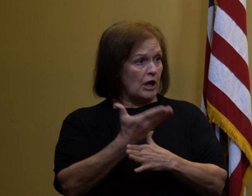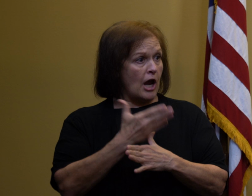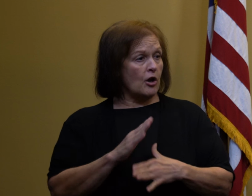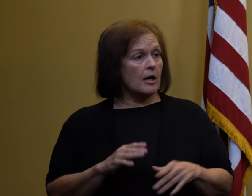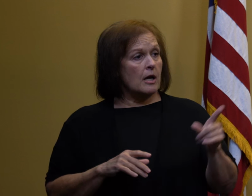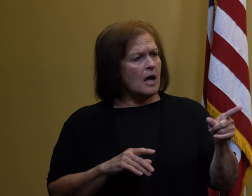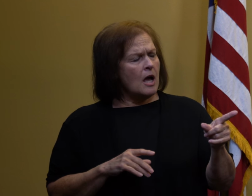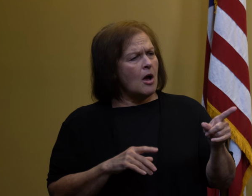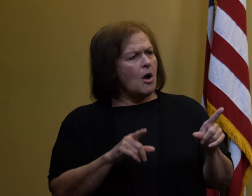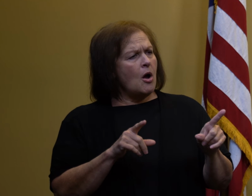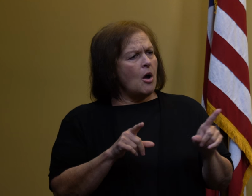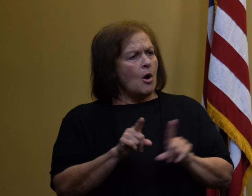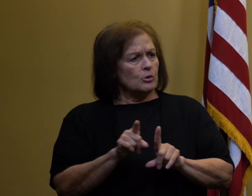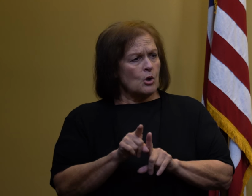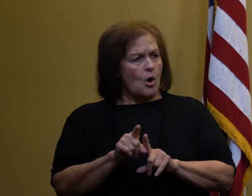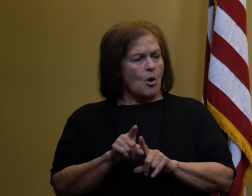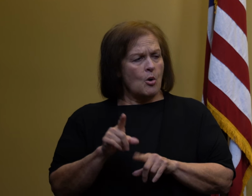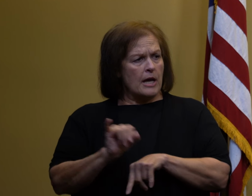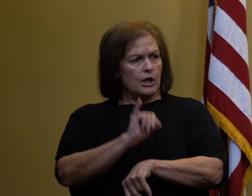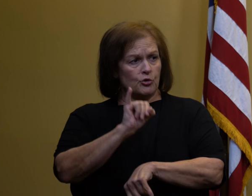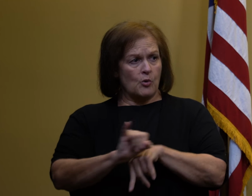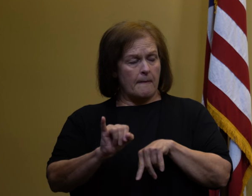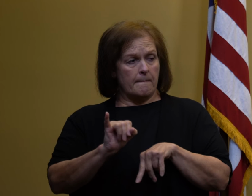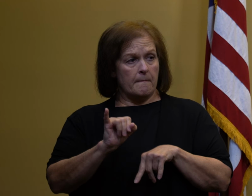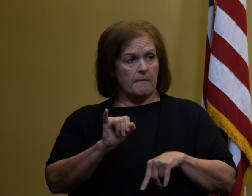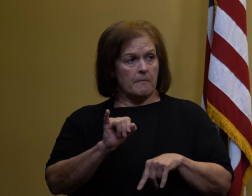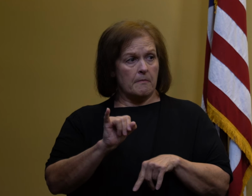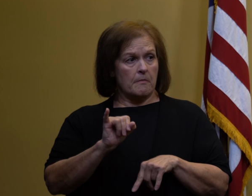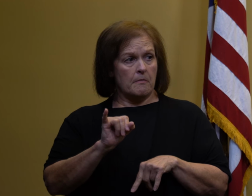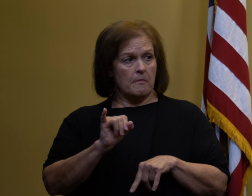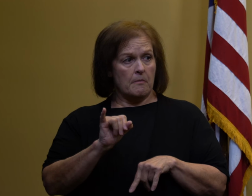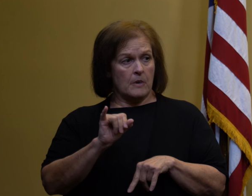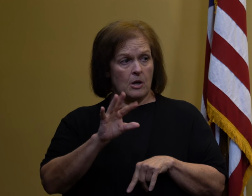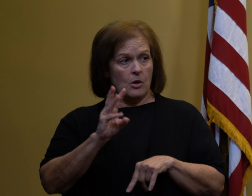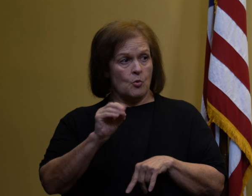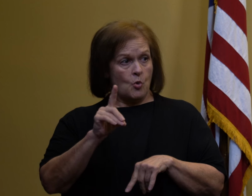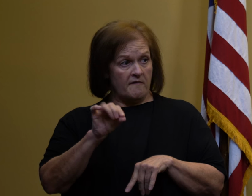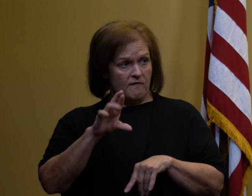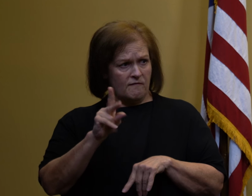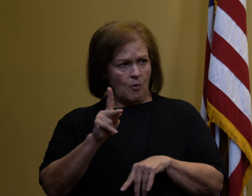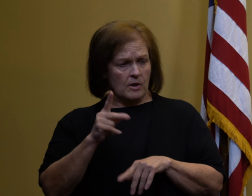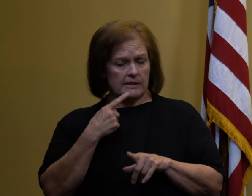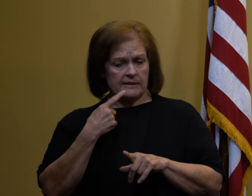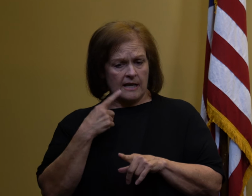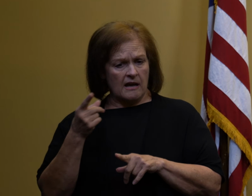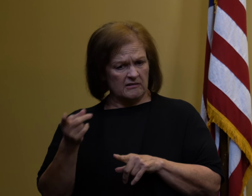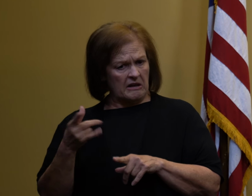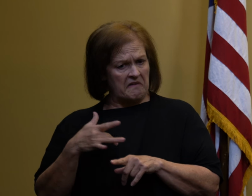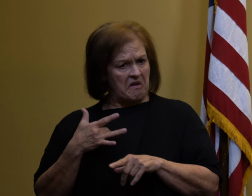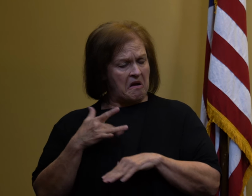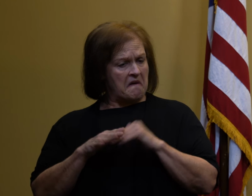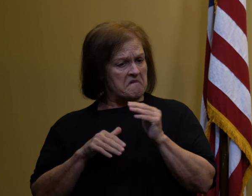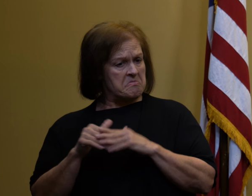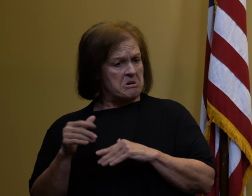And as a follow-up question, Interim Superintendent Michelle Booker says she's eschewing for the job, feeling very confident about it. Any comments or any thoughts on